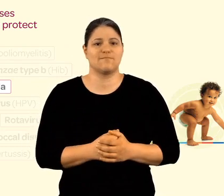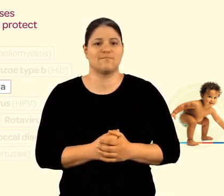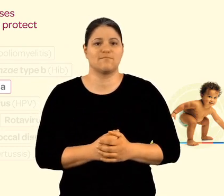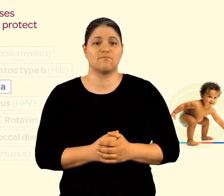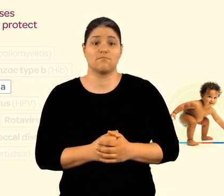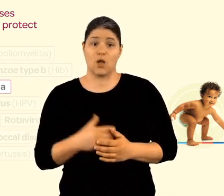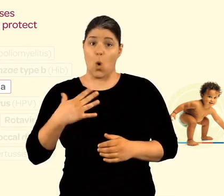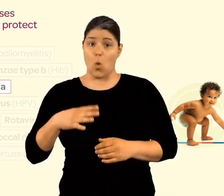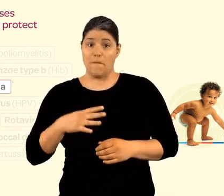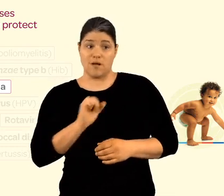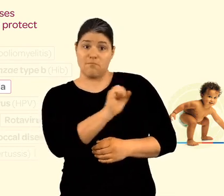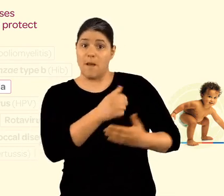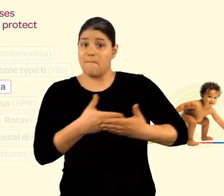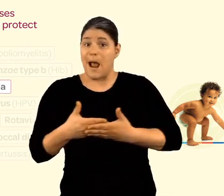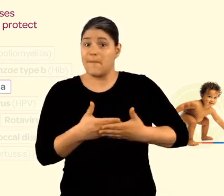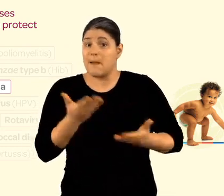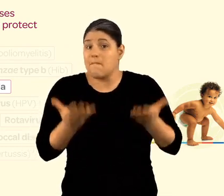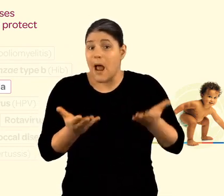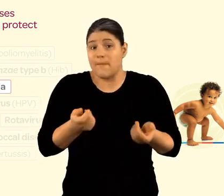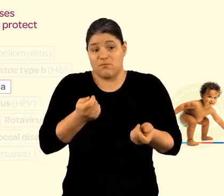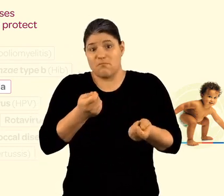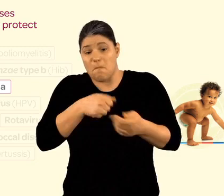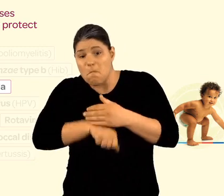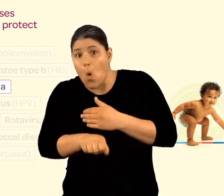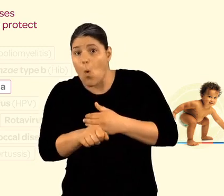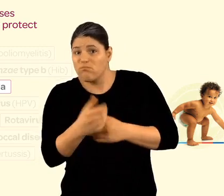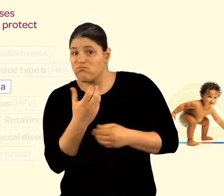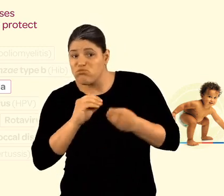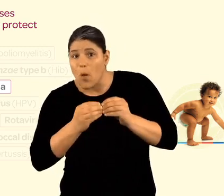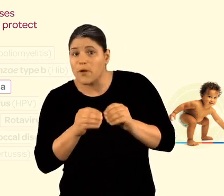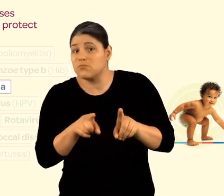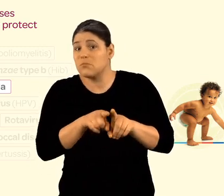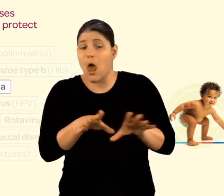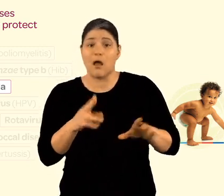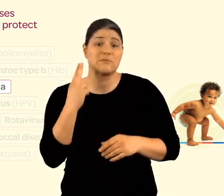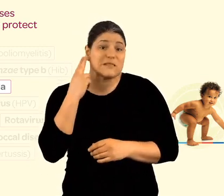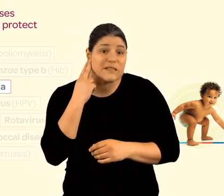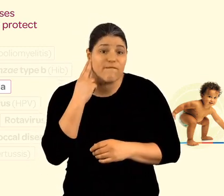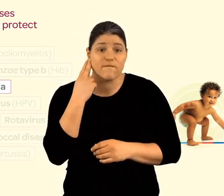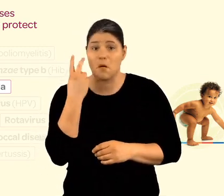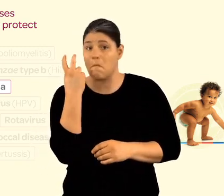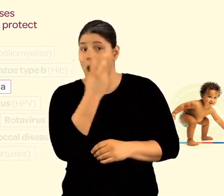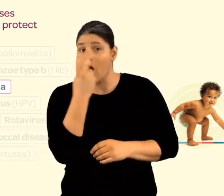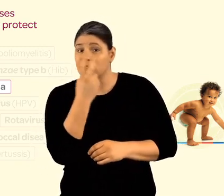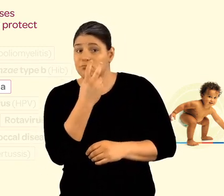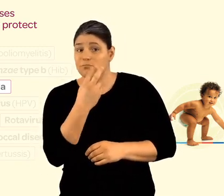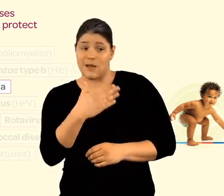Her baby may be born with serious problems such as deafness, blindness, heart defects and brain